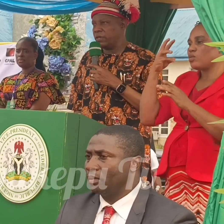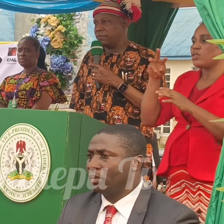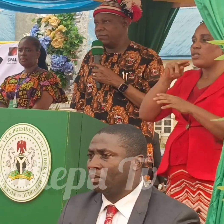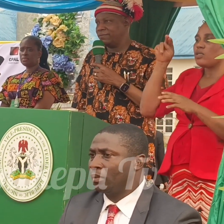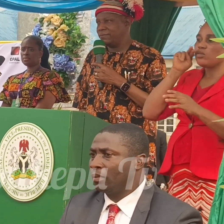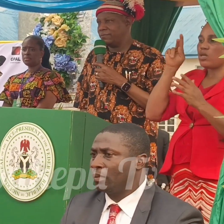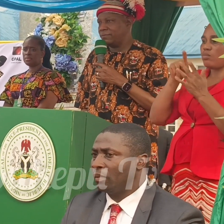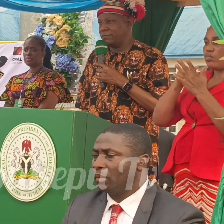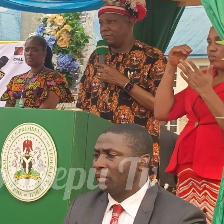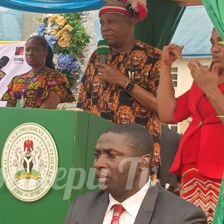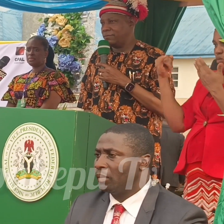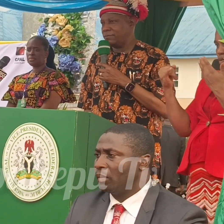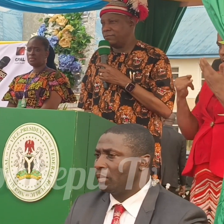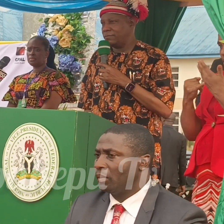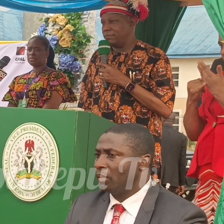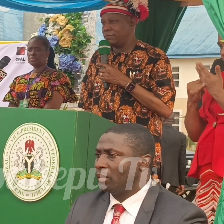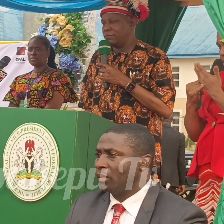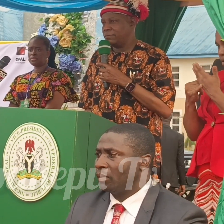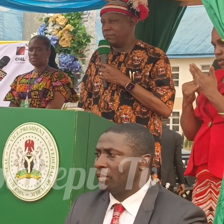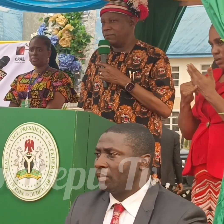project.